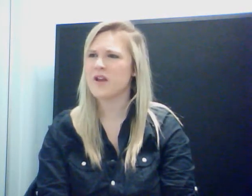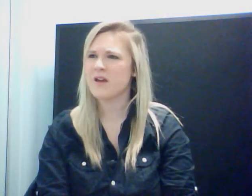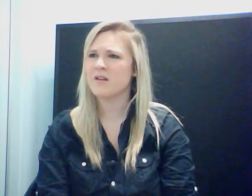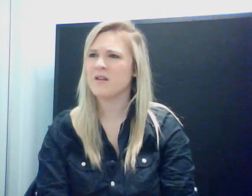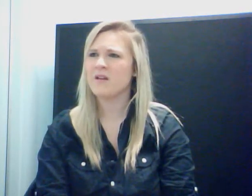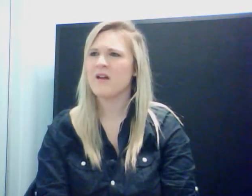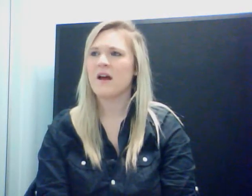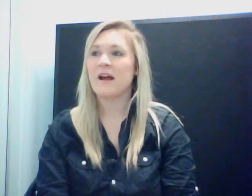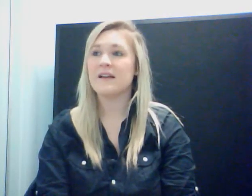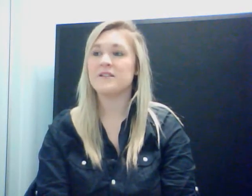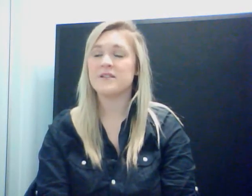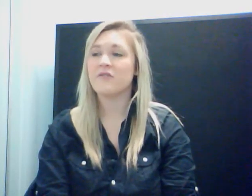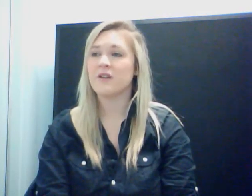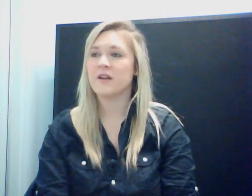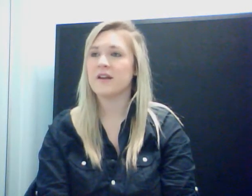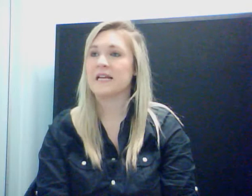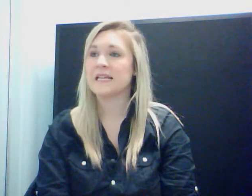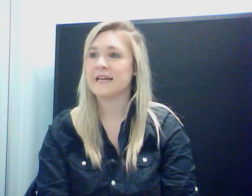dirty. I definitely need it clean.